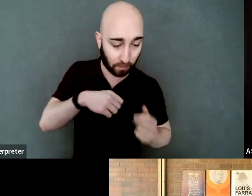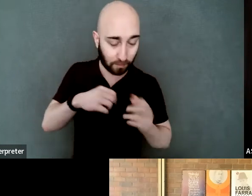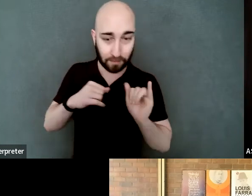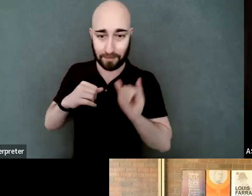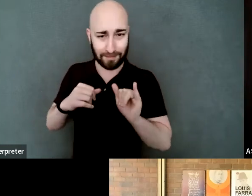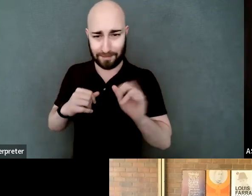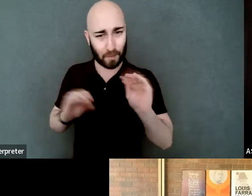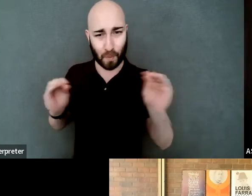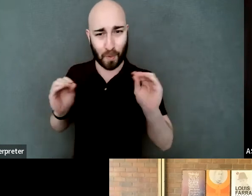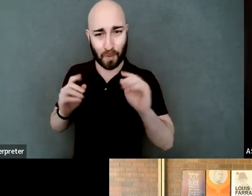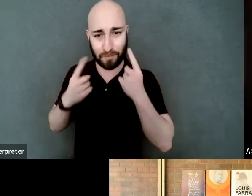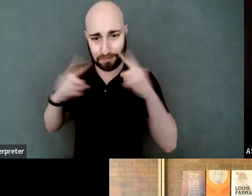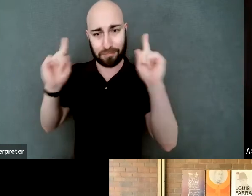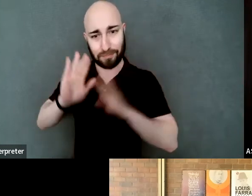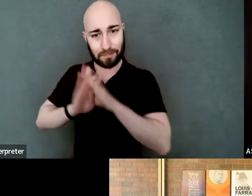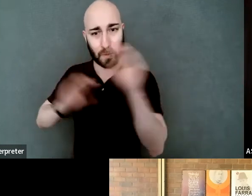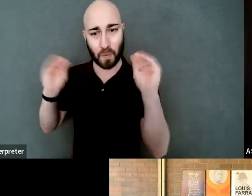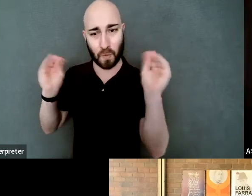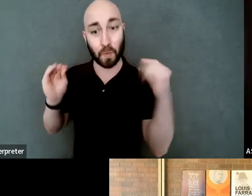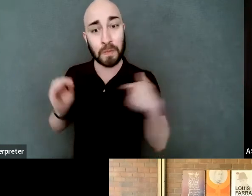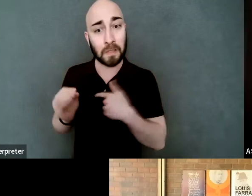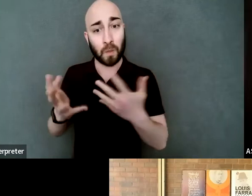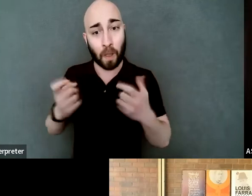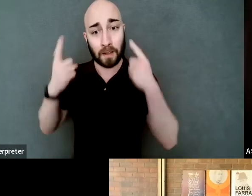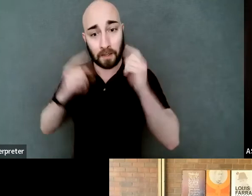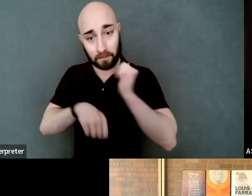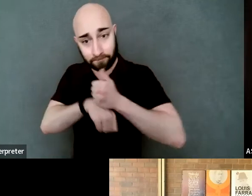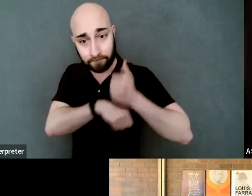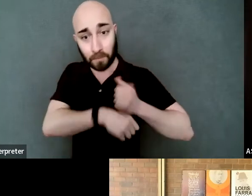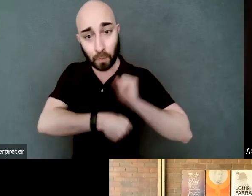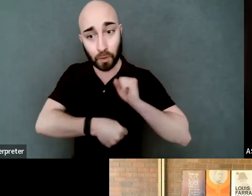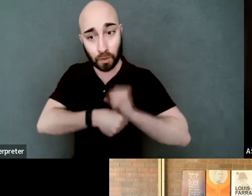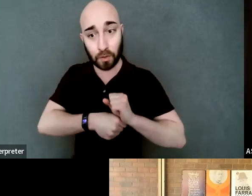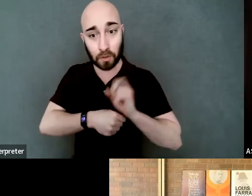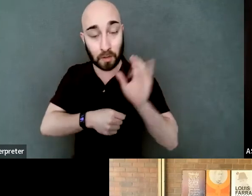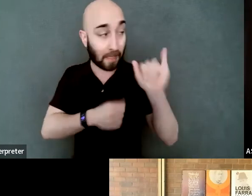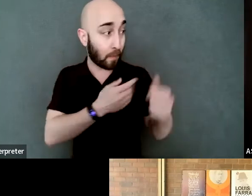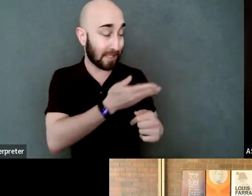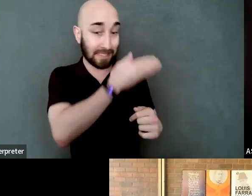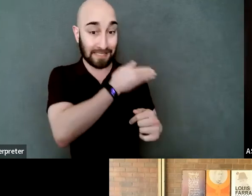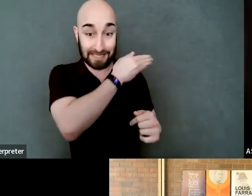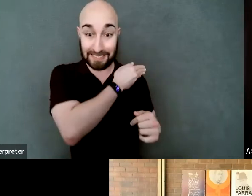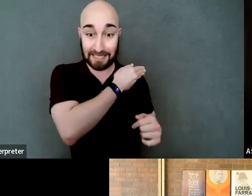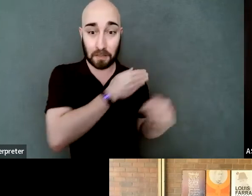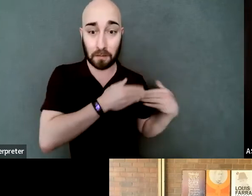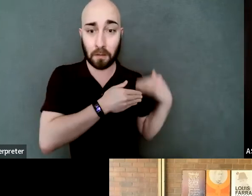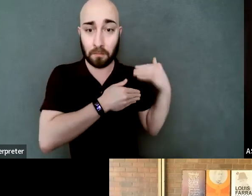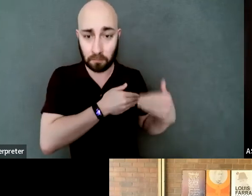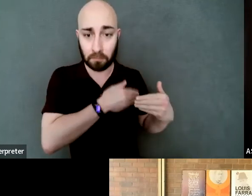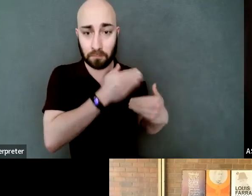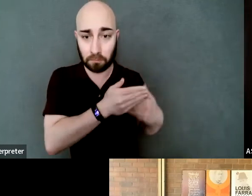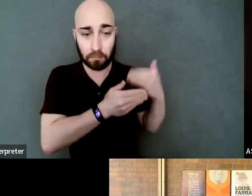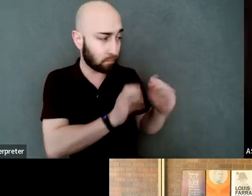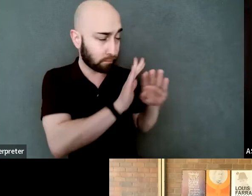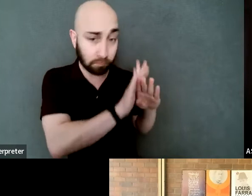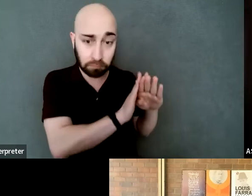projects. We want to have the initiatives and projects be like, that was then, now we're in a movement, we're all in